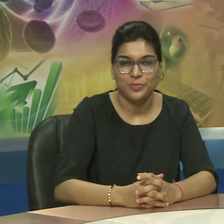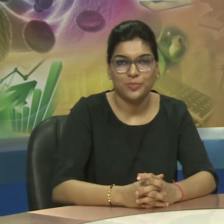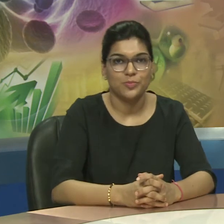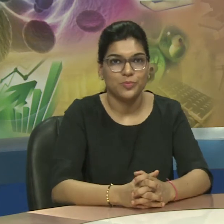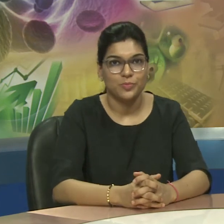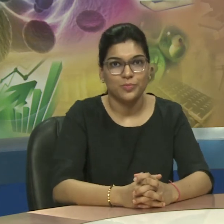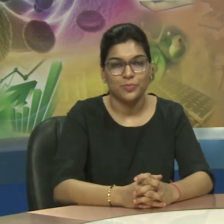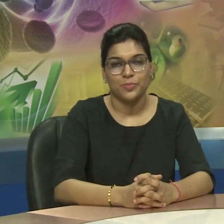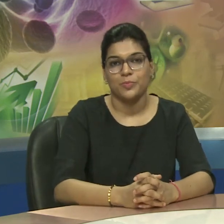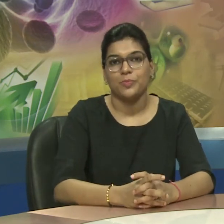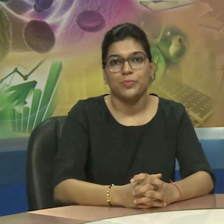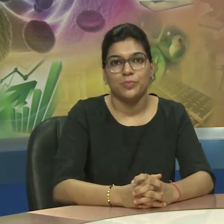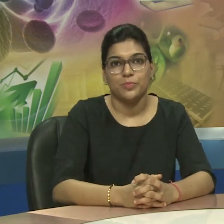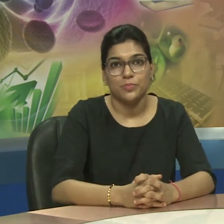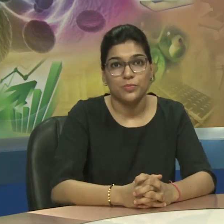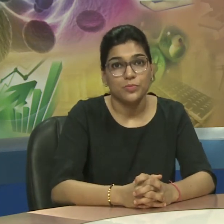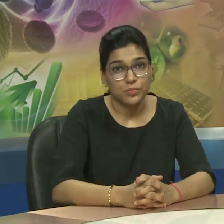the premises.